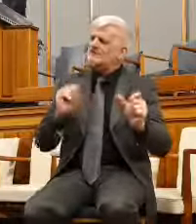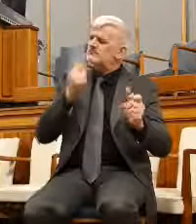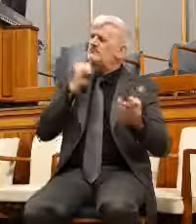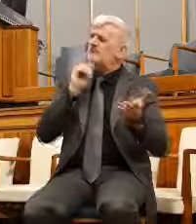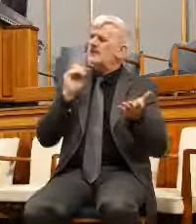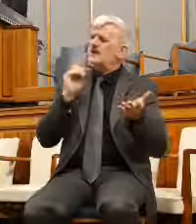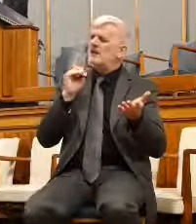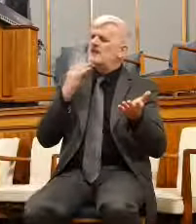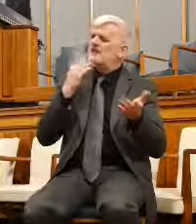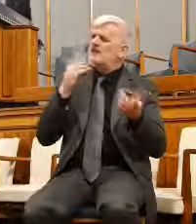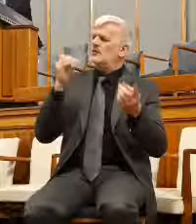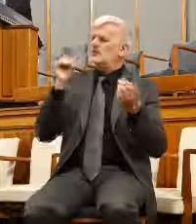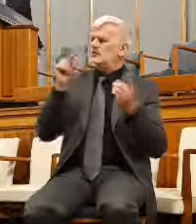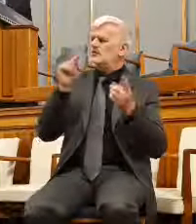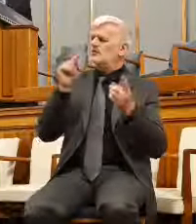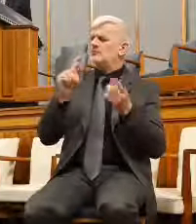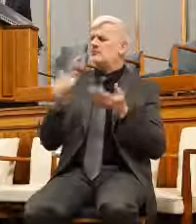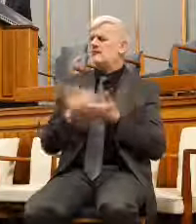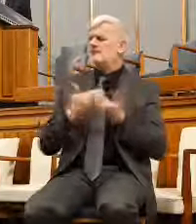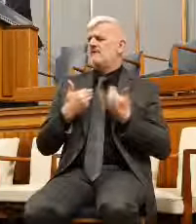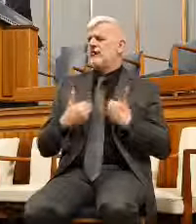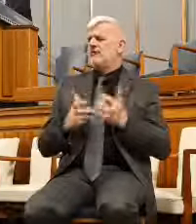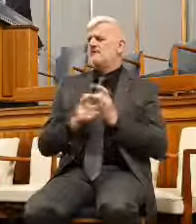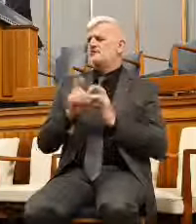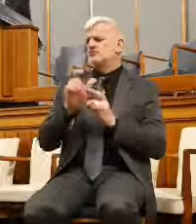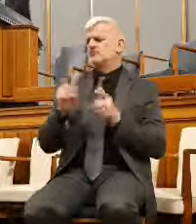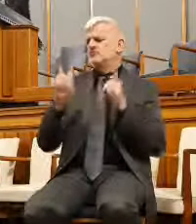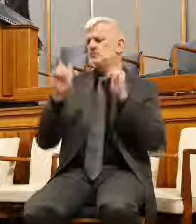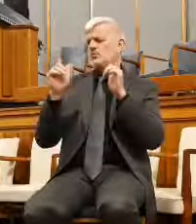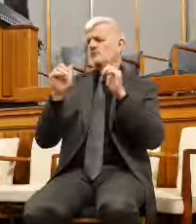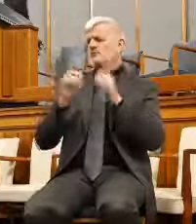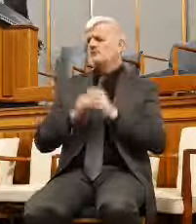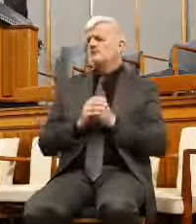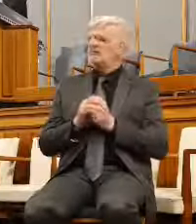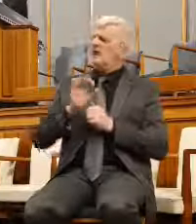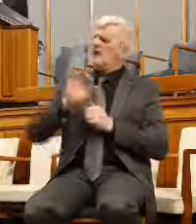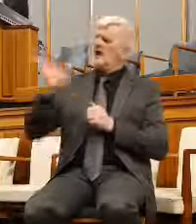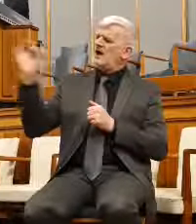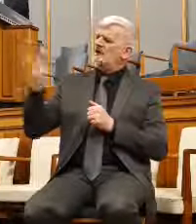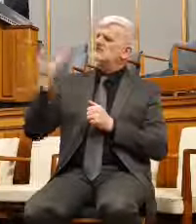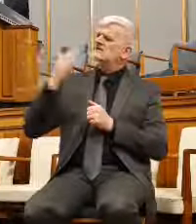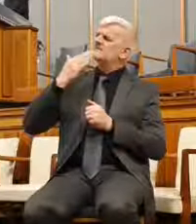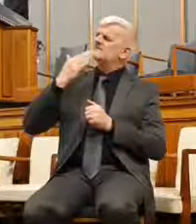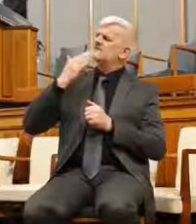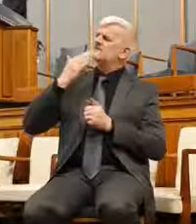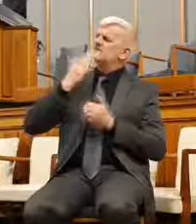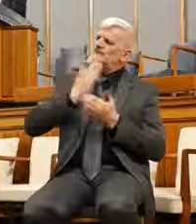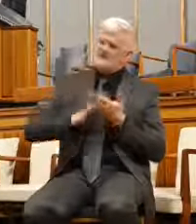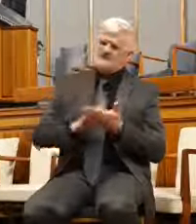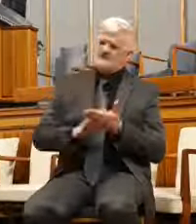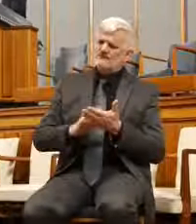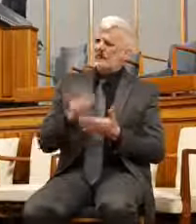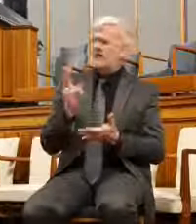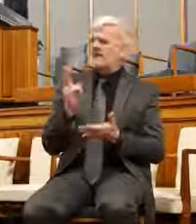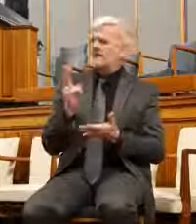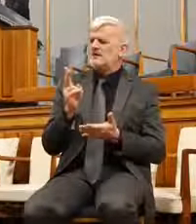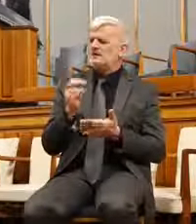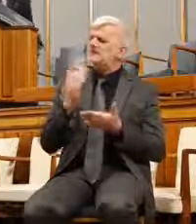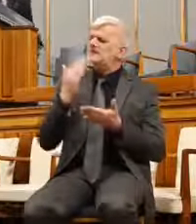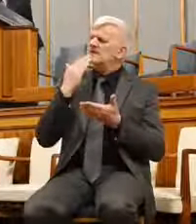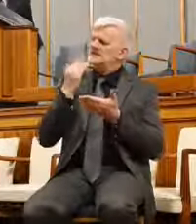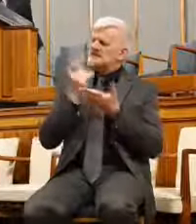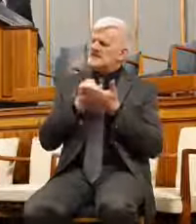Lord, and we pray that thou wilt look upon us now, pardon and forgive us afresh all our sin, and by